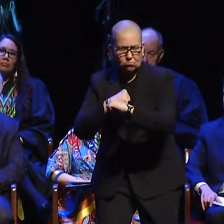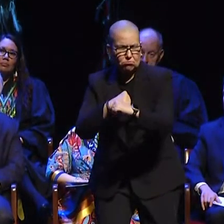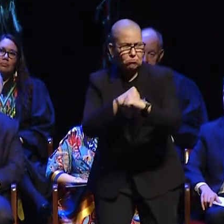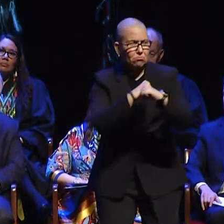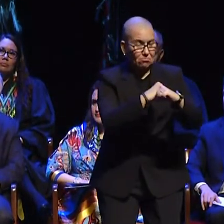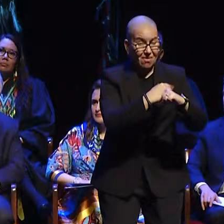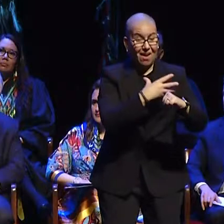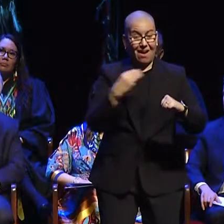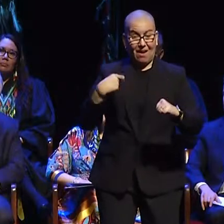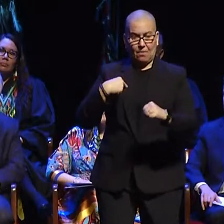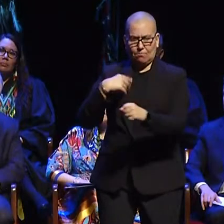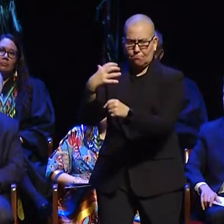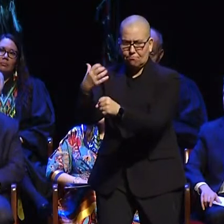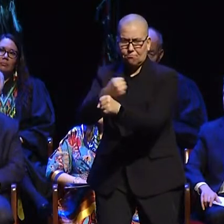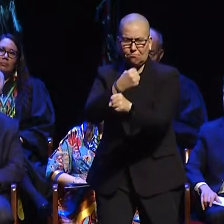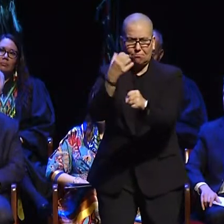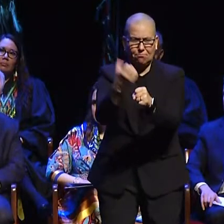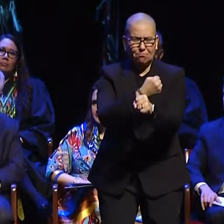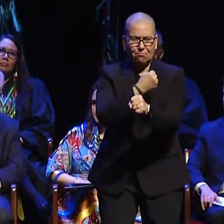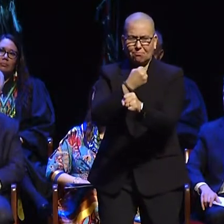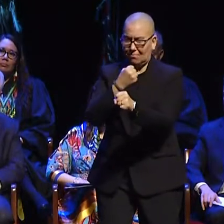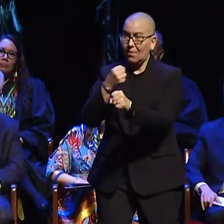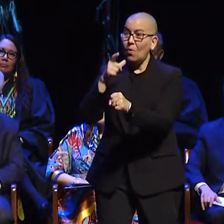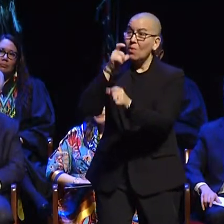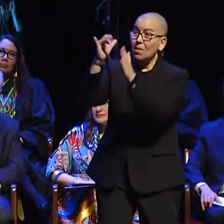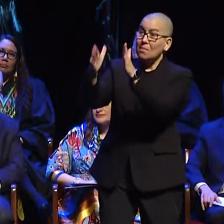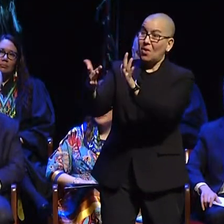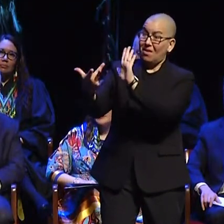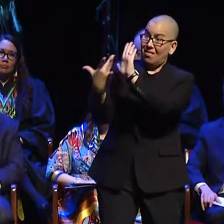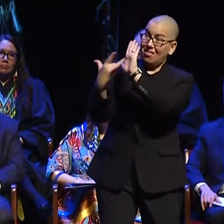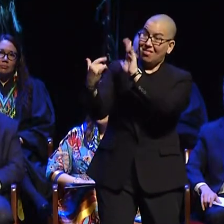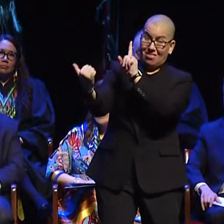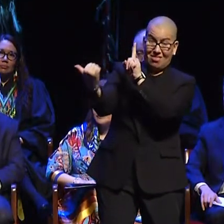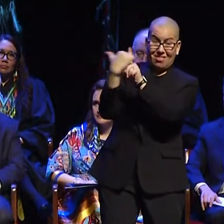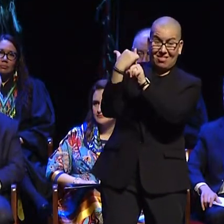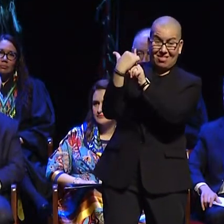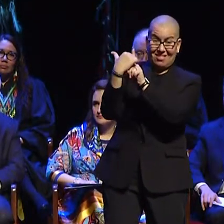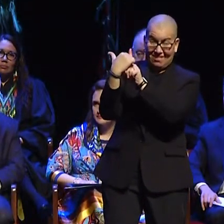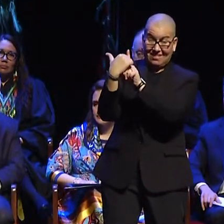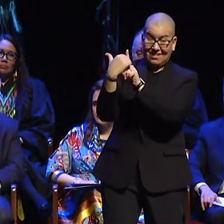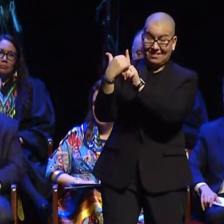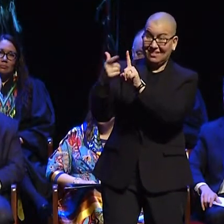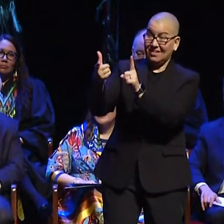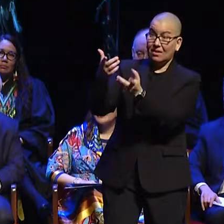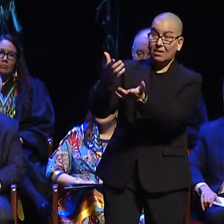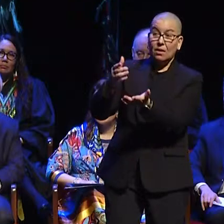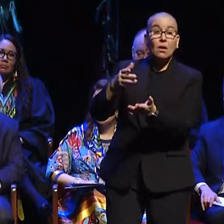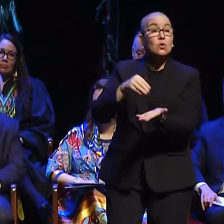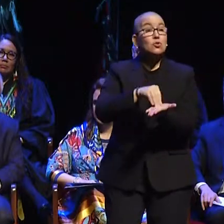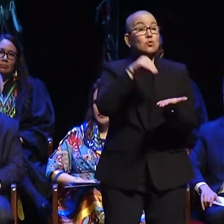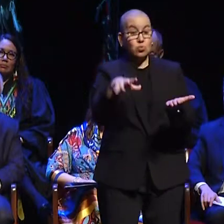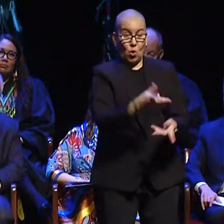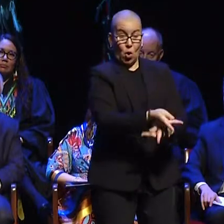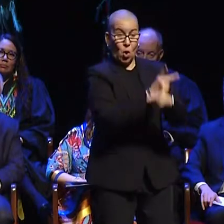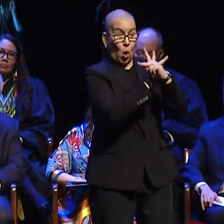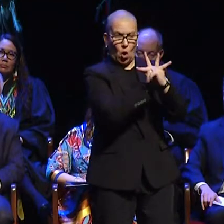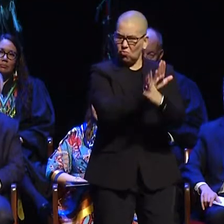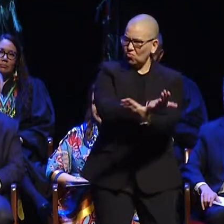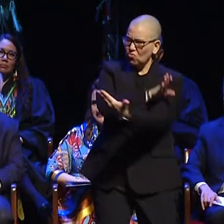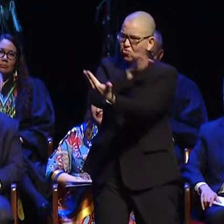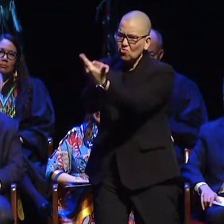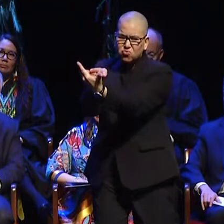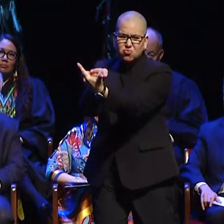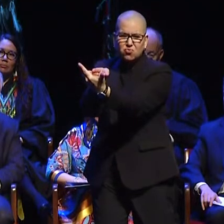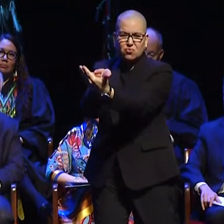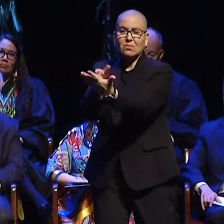would defraud Minnesotans from student loans and many other areas. And we fought for economic security for women and to